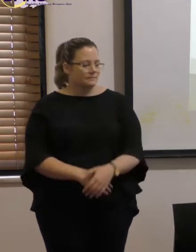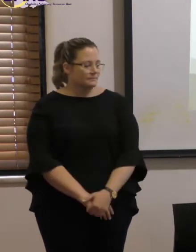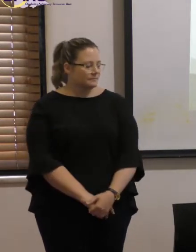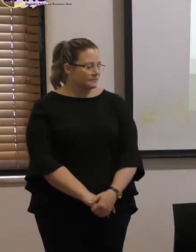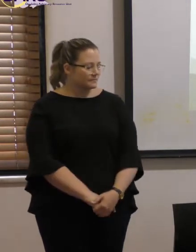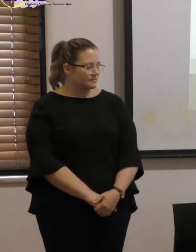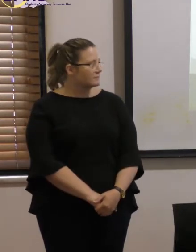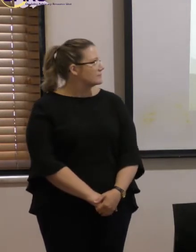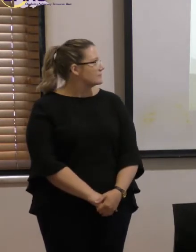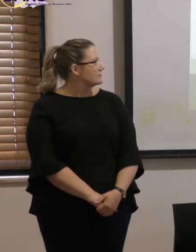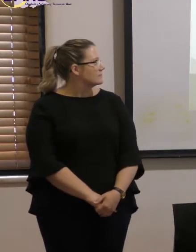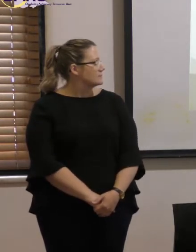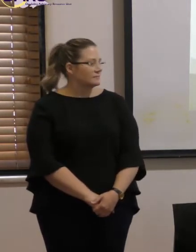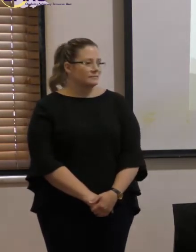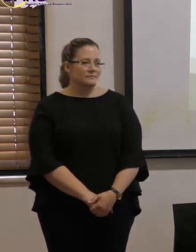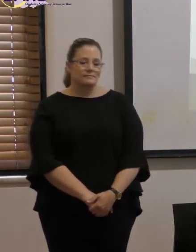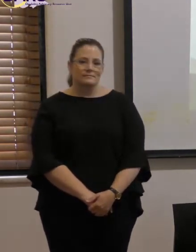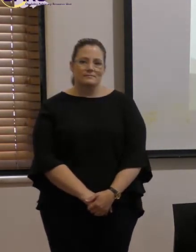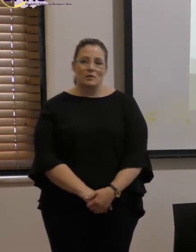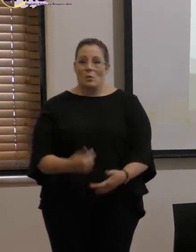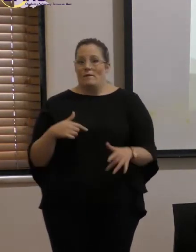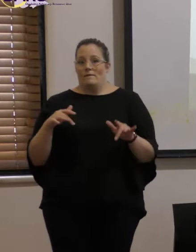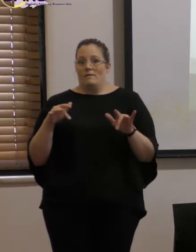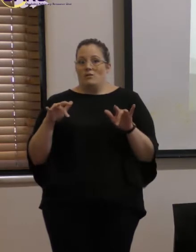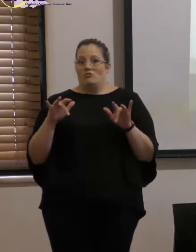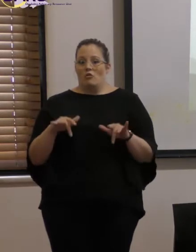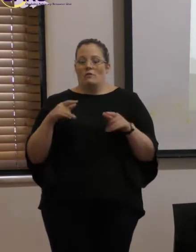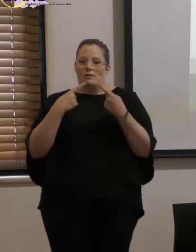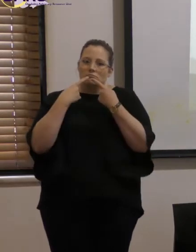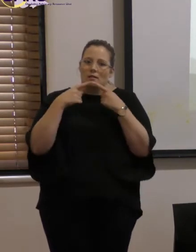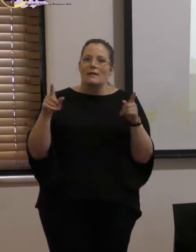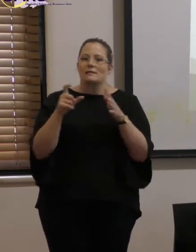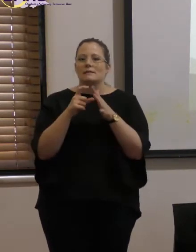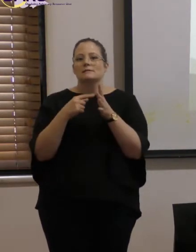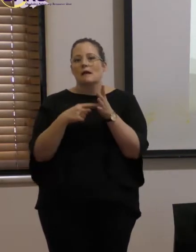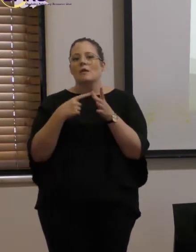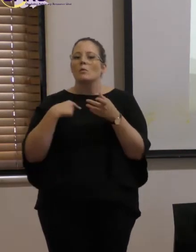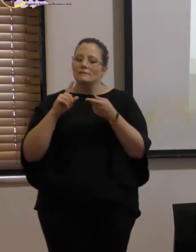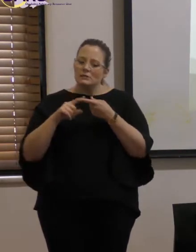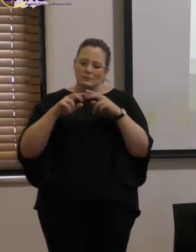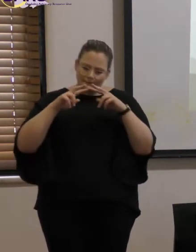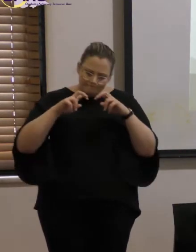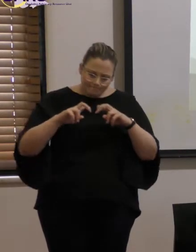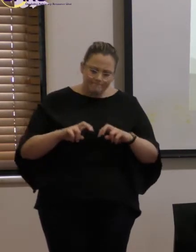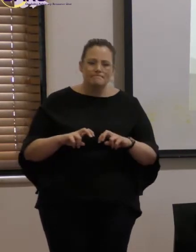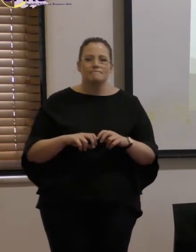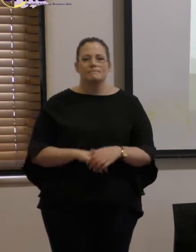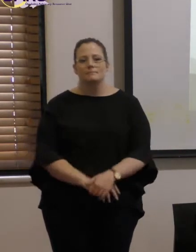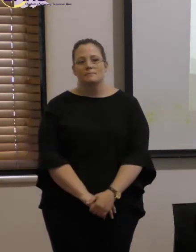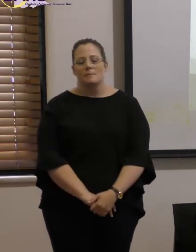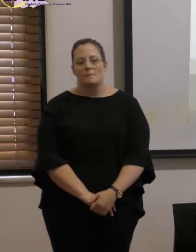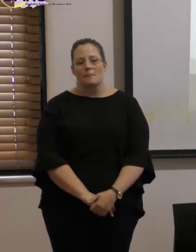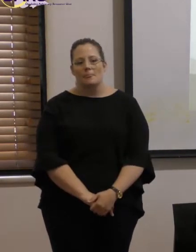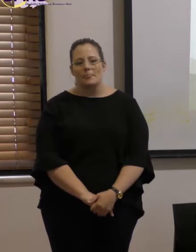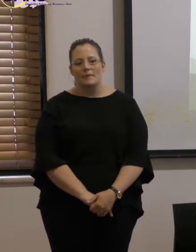workshop, because we haven't released any of this data until to date because we've been analysing it.